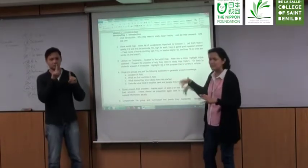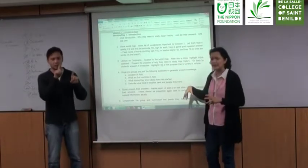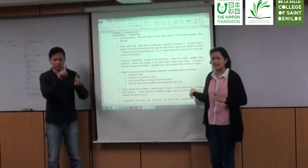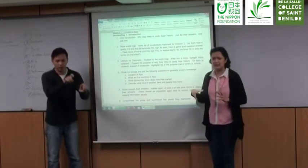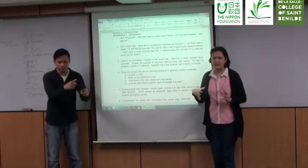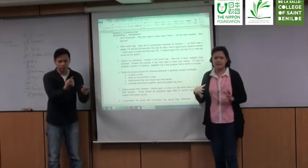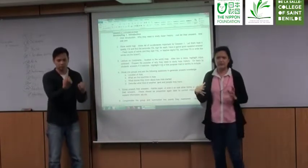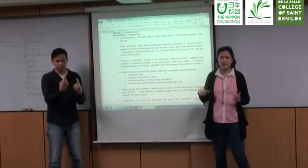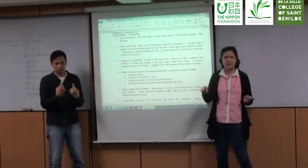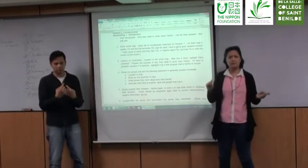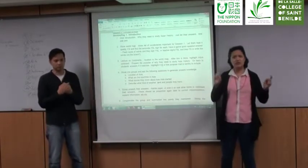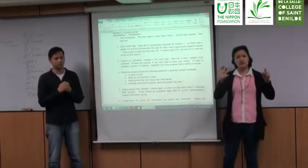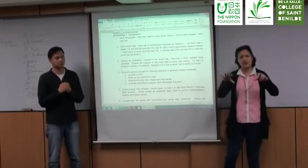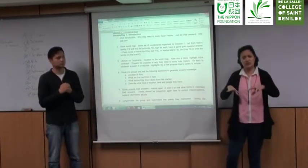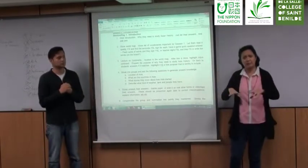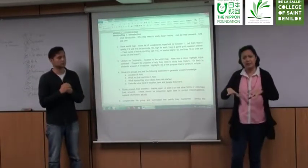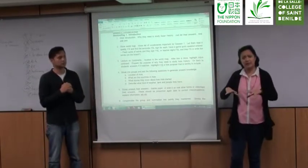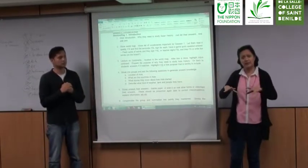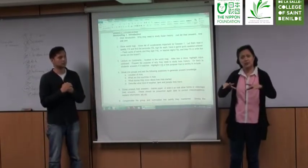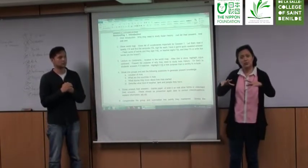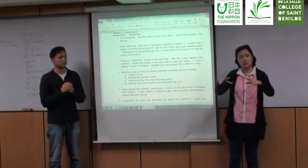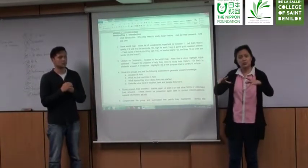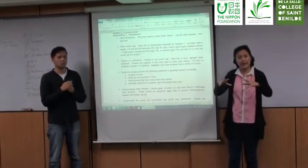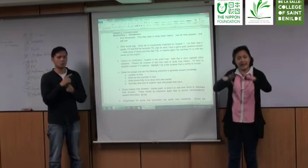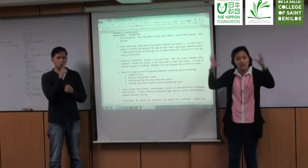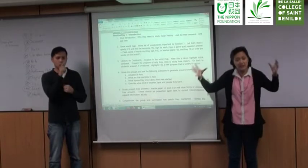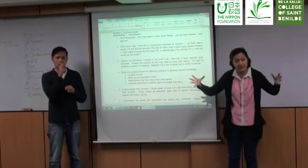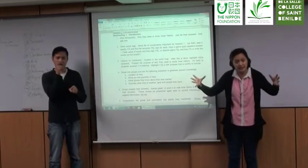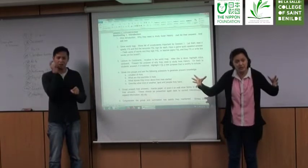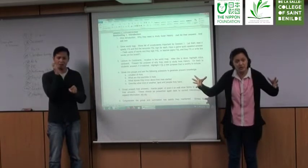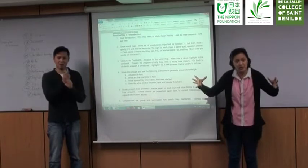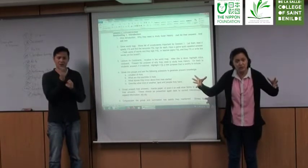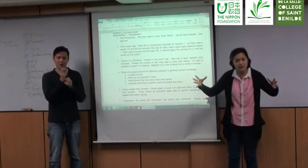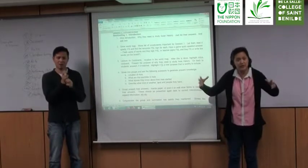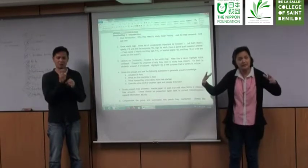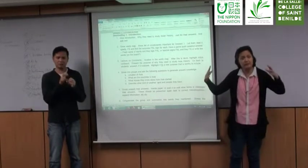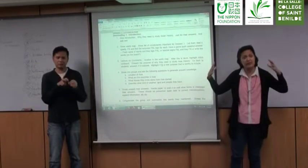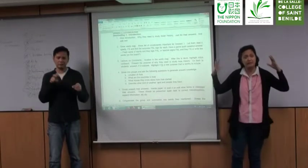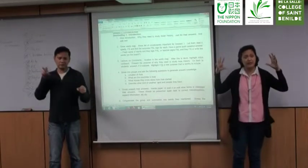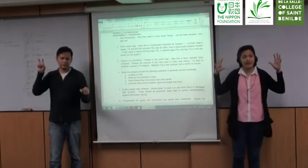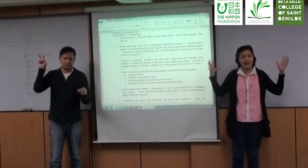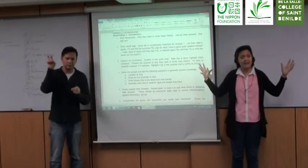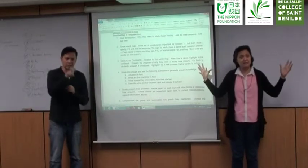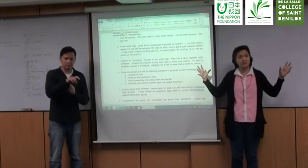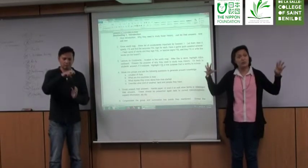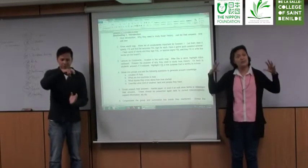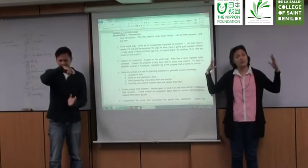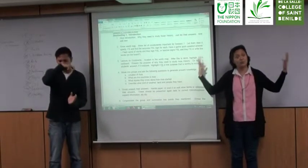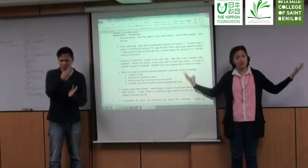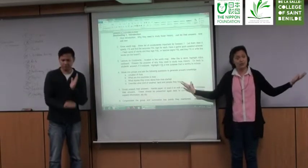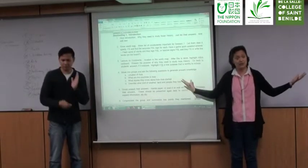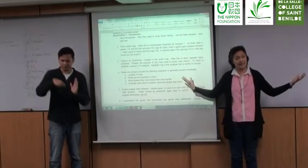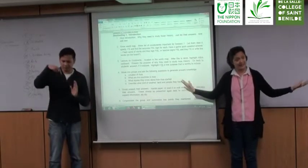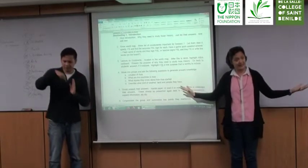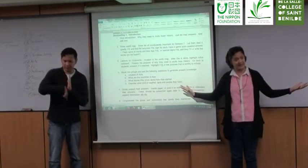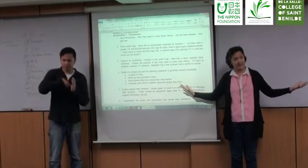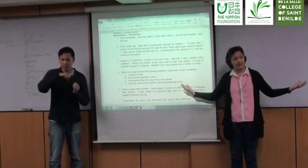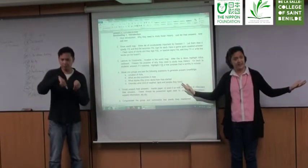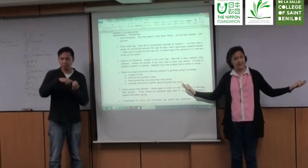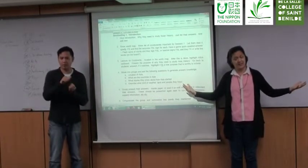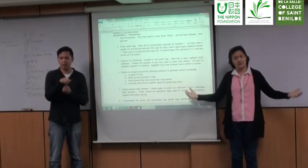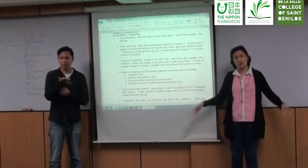The first part, it's difficult to immediately jump into the Asian region without them having a grasp of what is the world